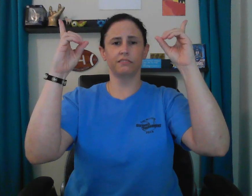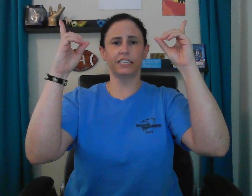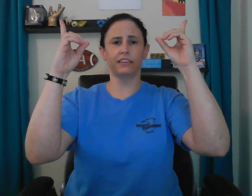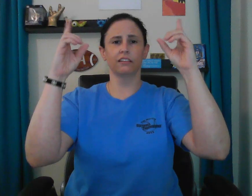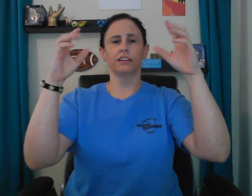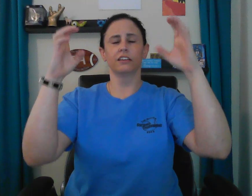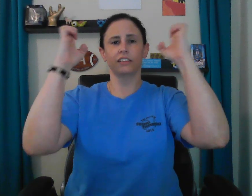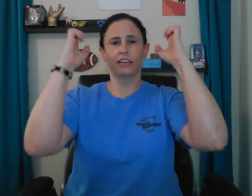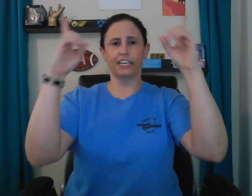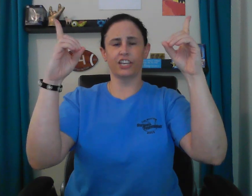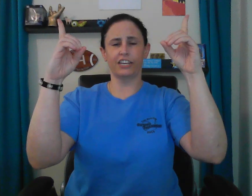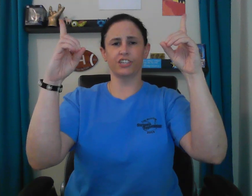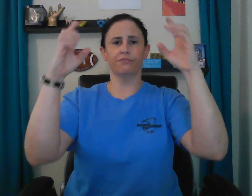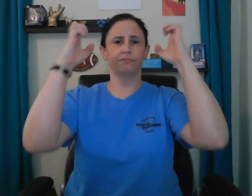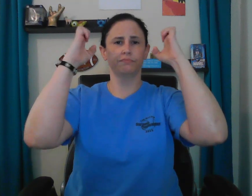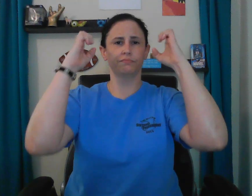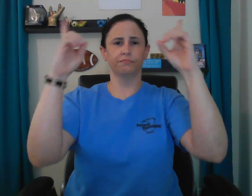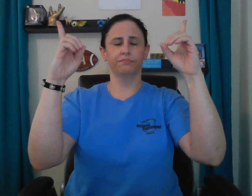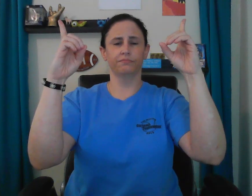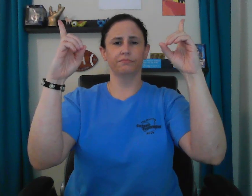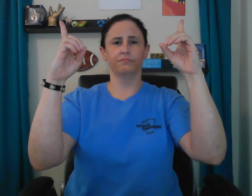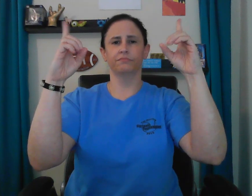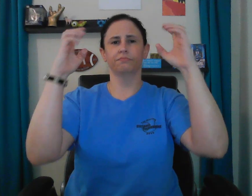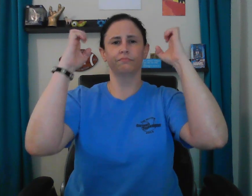D, education.